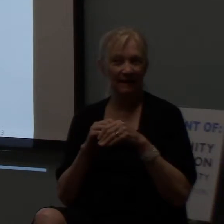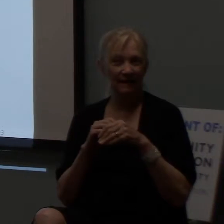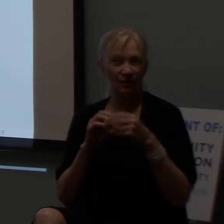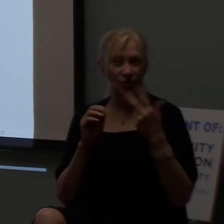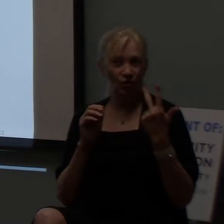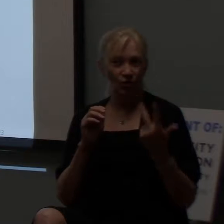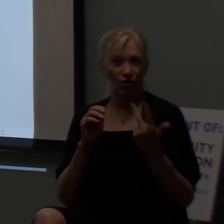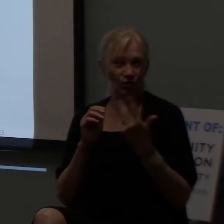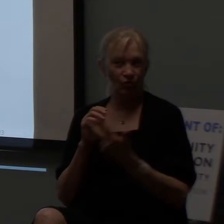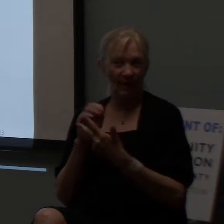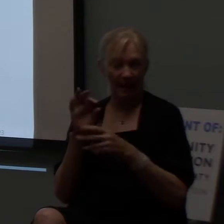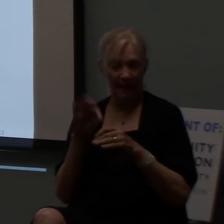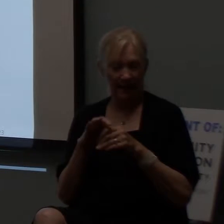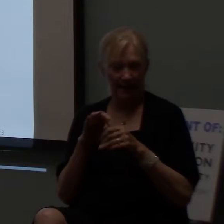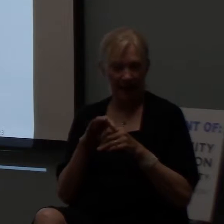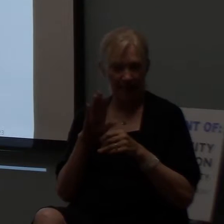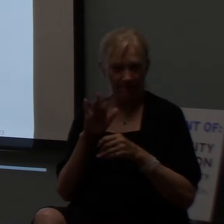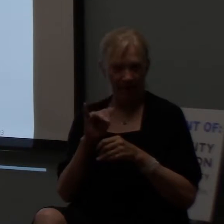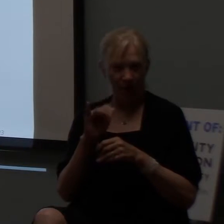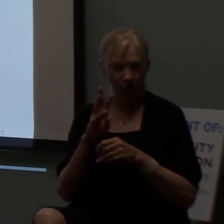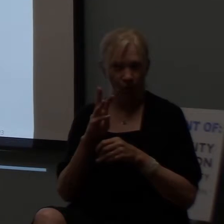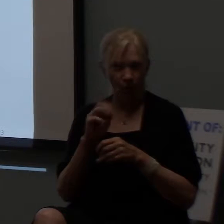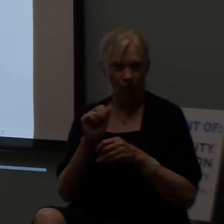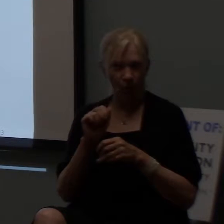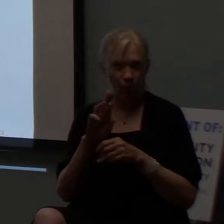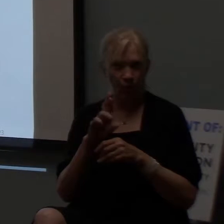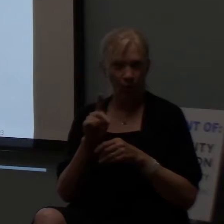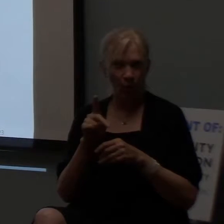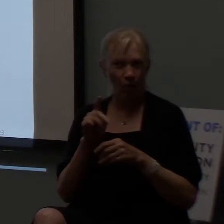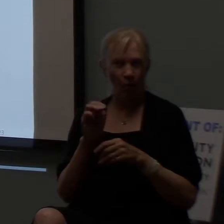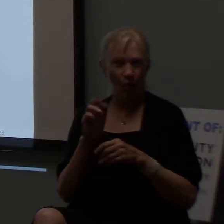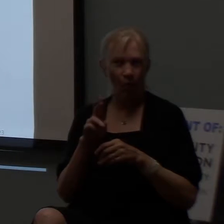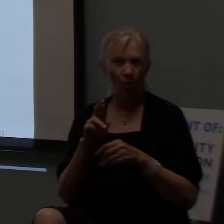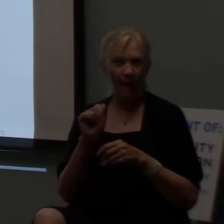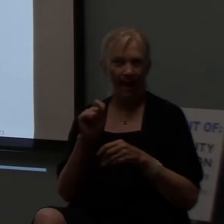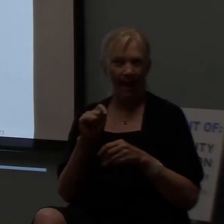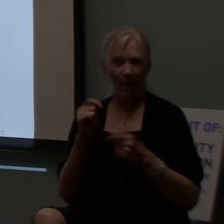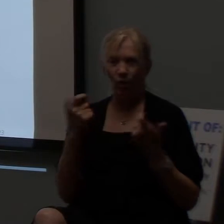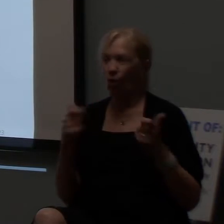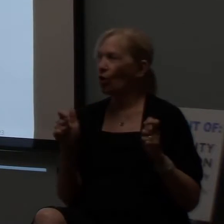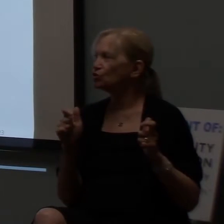by ward or are they elected by at large?